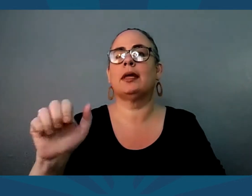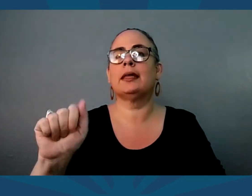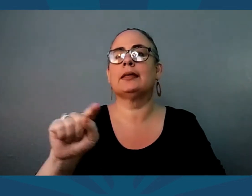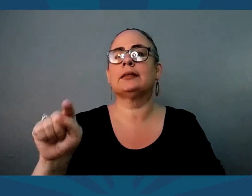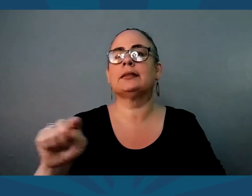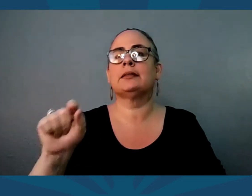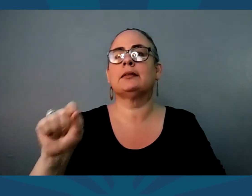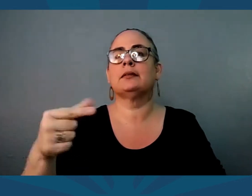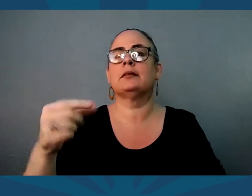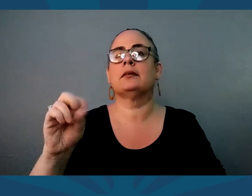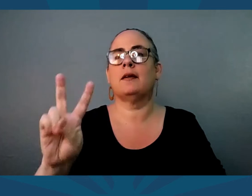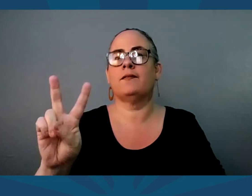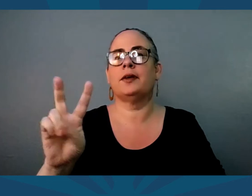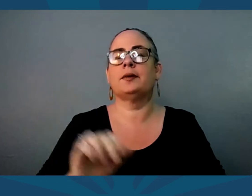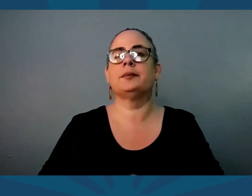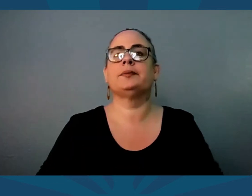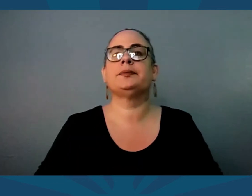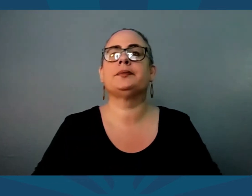ccelections@coconino.az.gov.